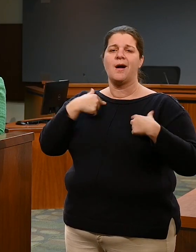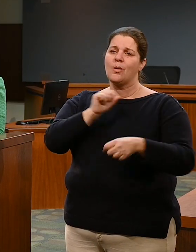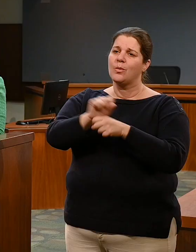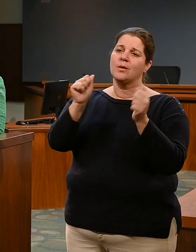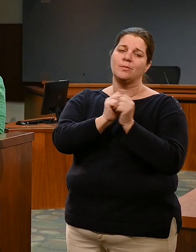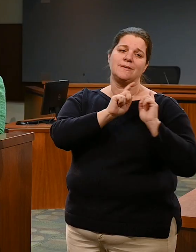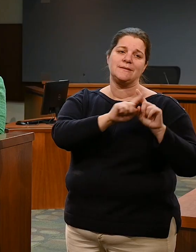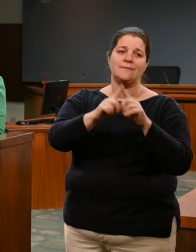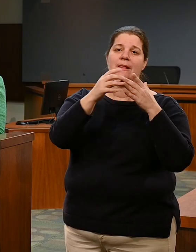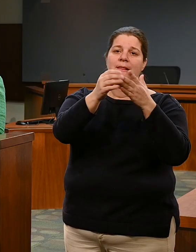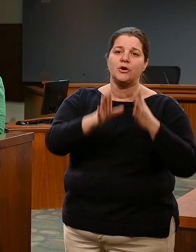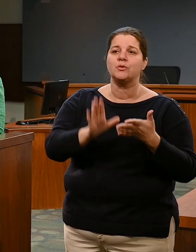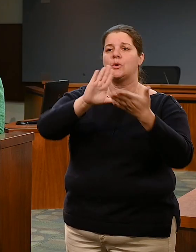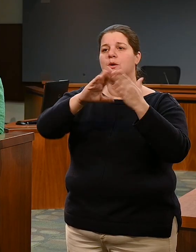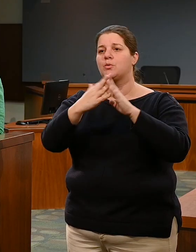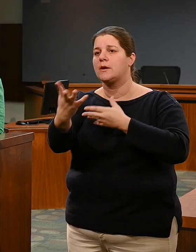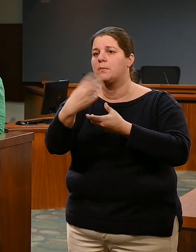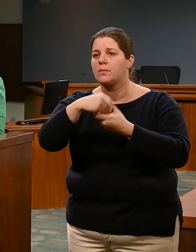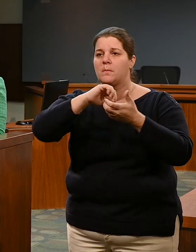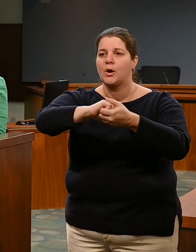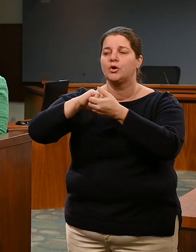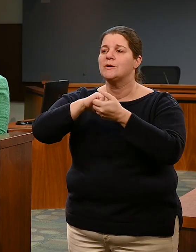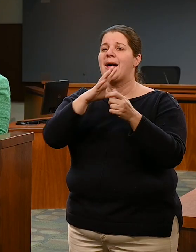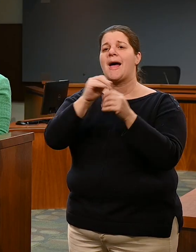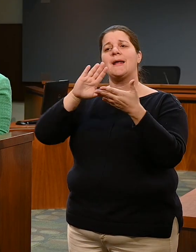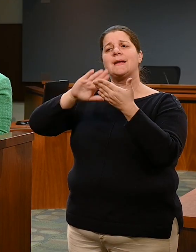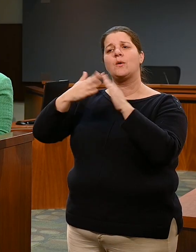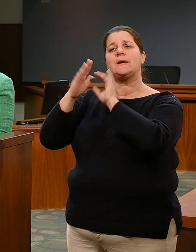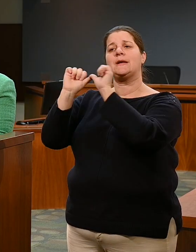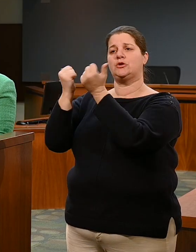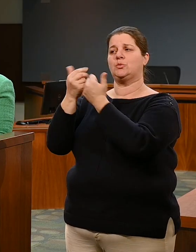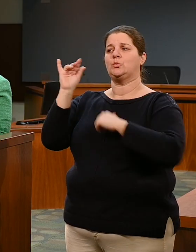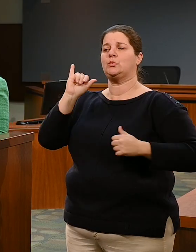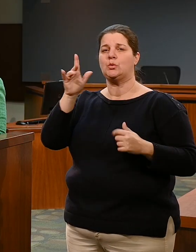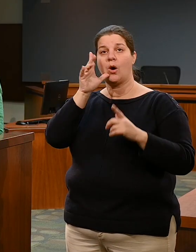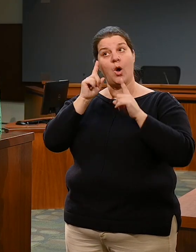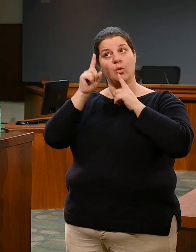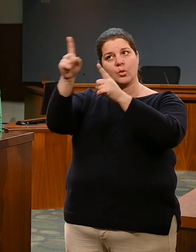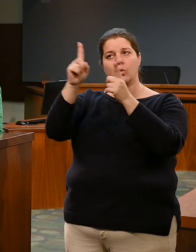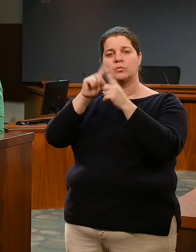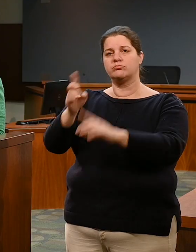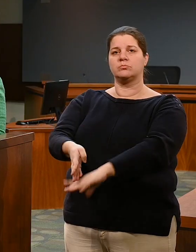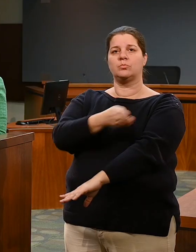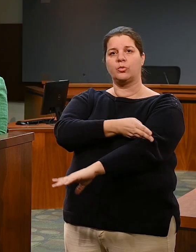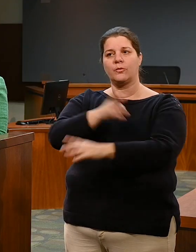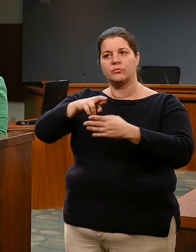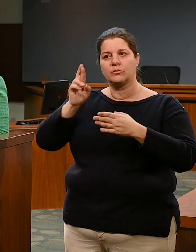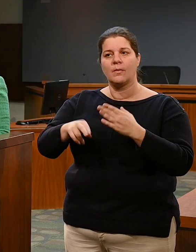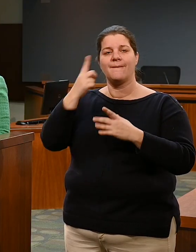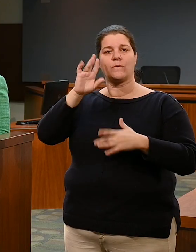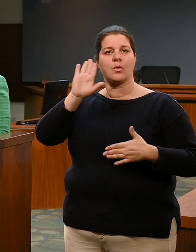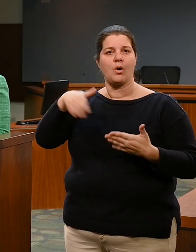leaders, community partners, and county agencies committed to strengthening outcomes for young people across